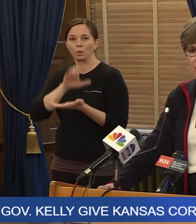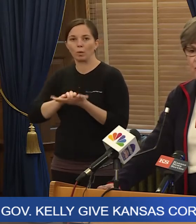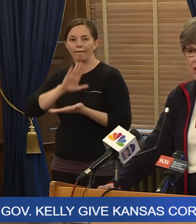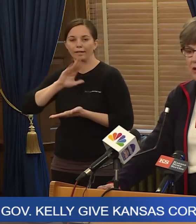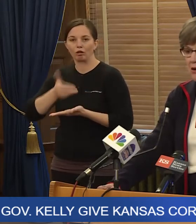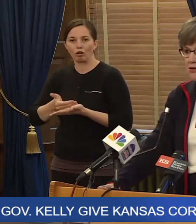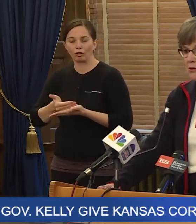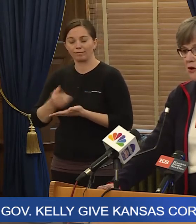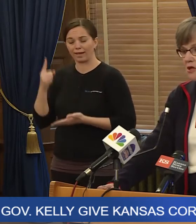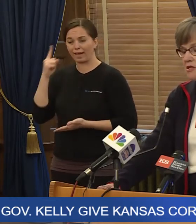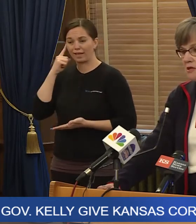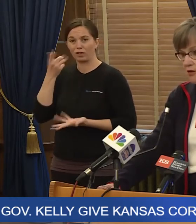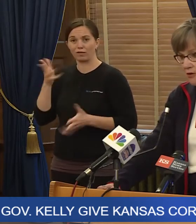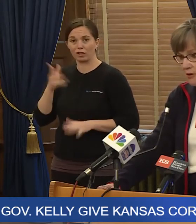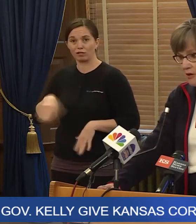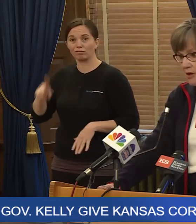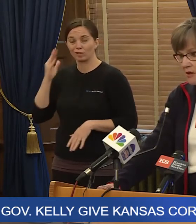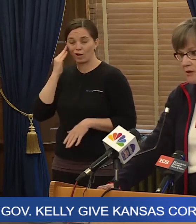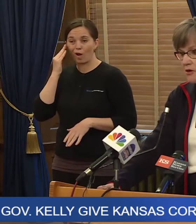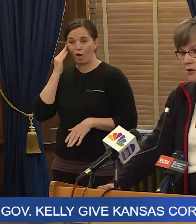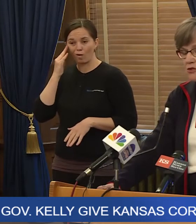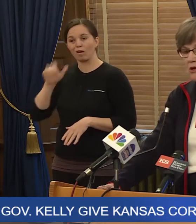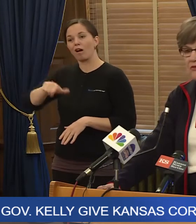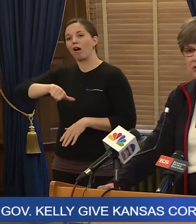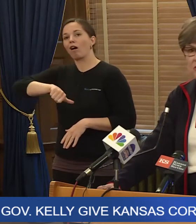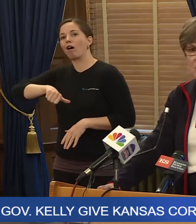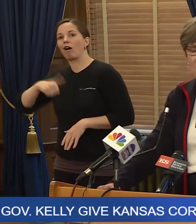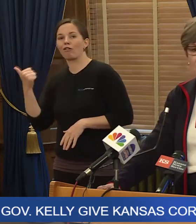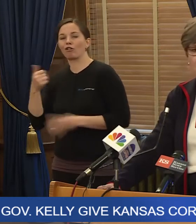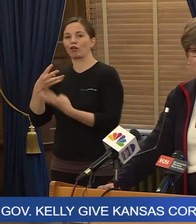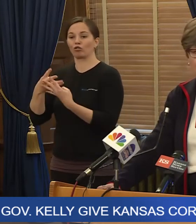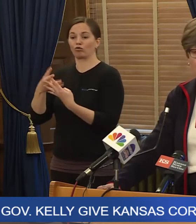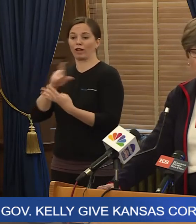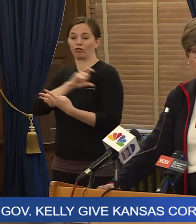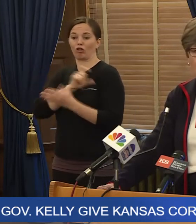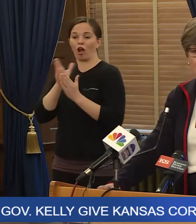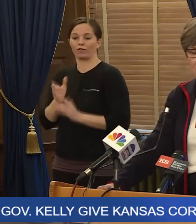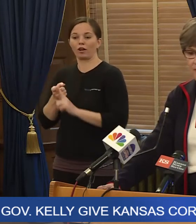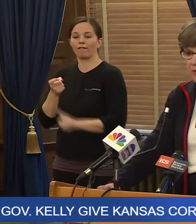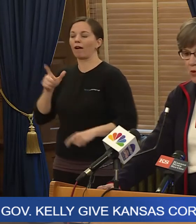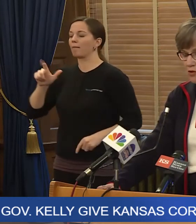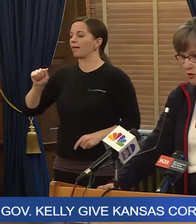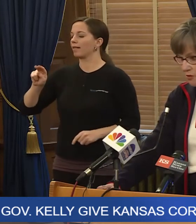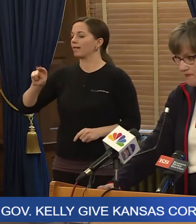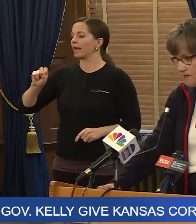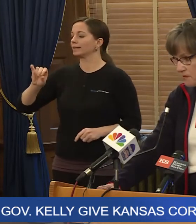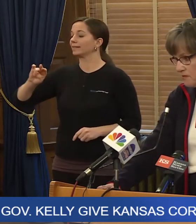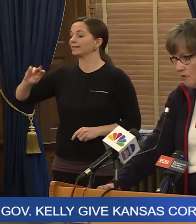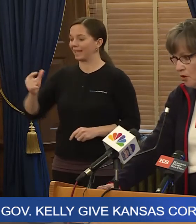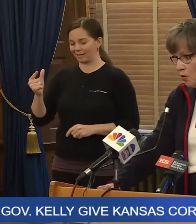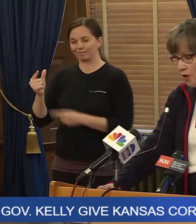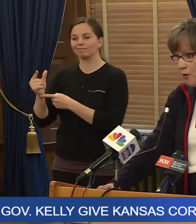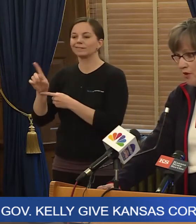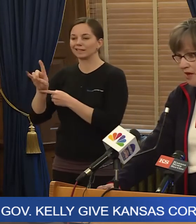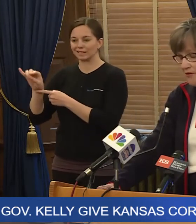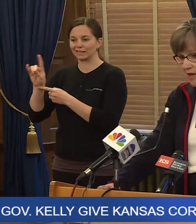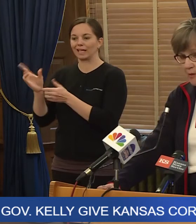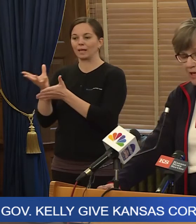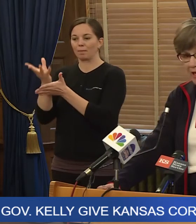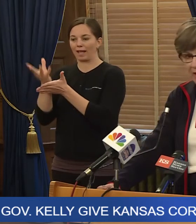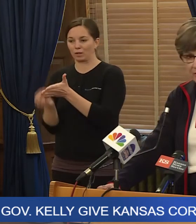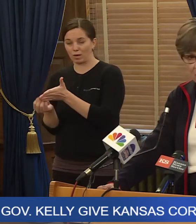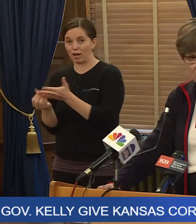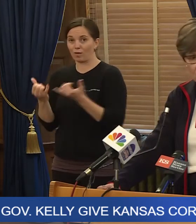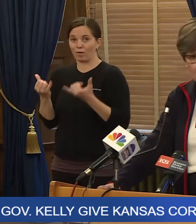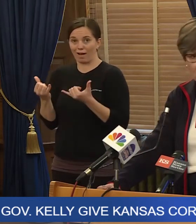you know that we also lost another correctional officer from Lansing. We're still working with that